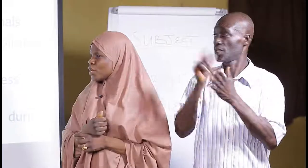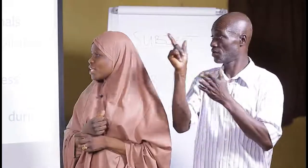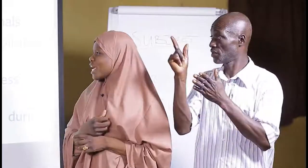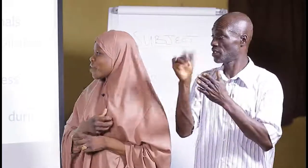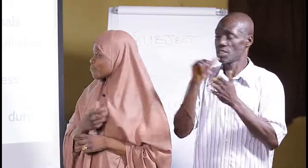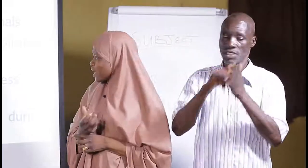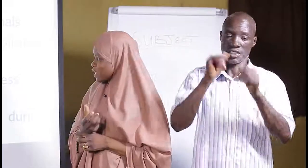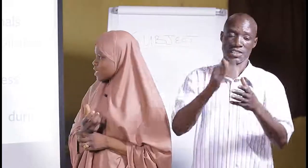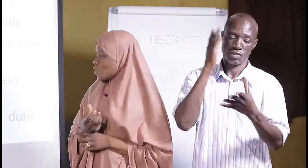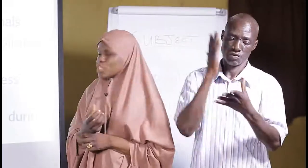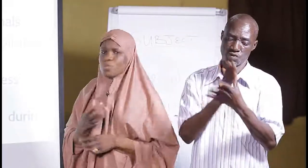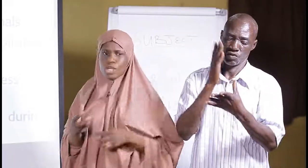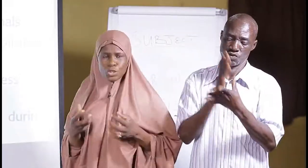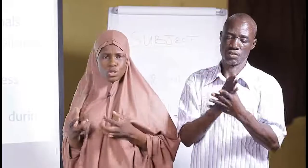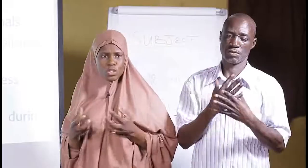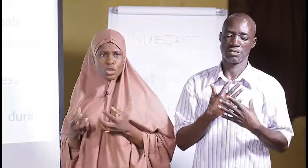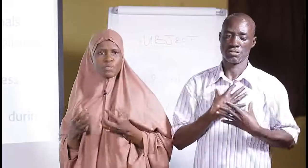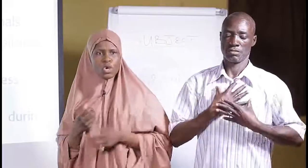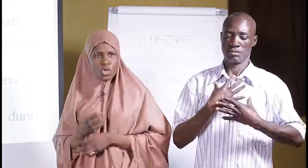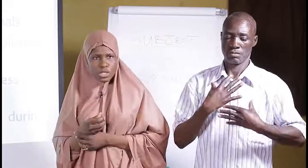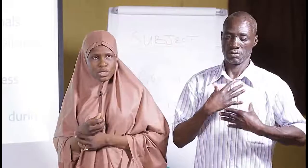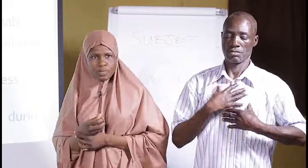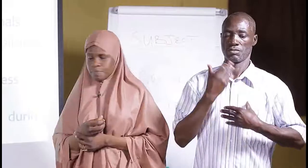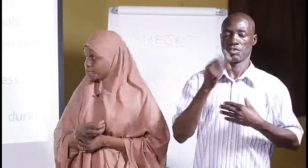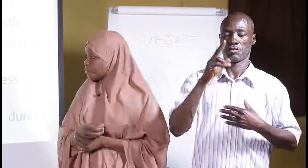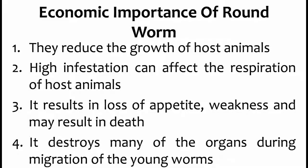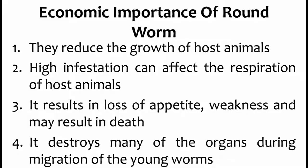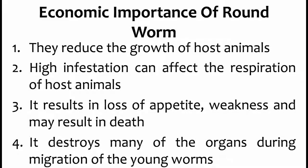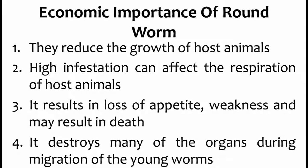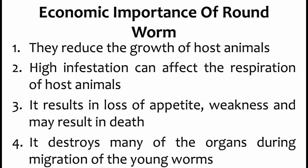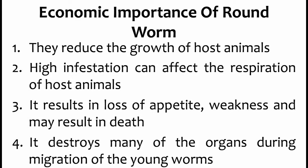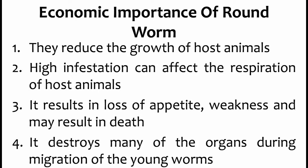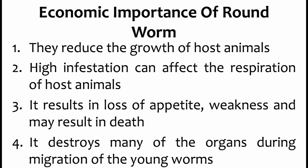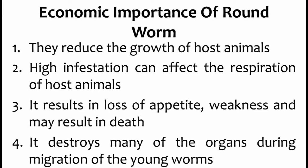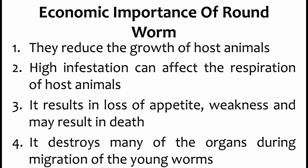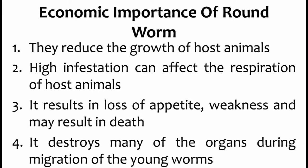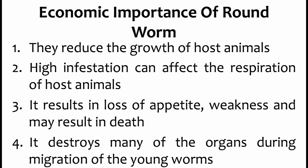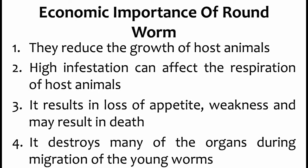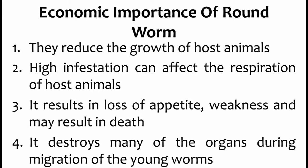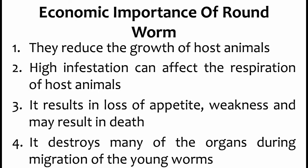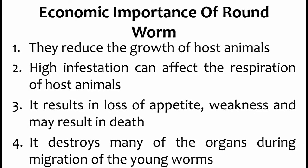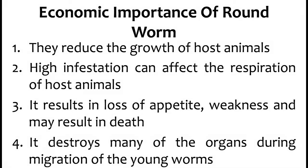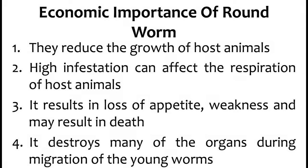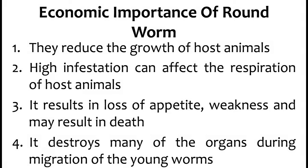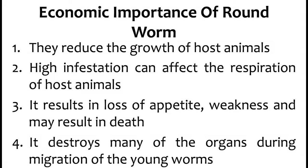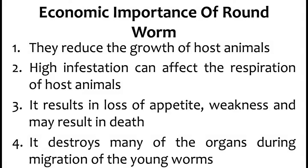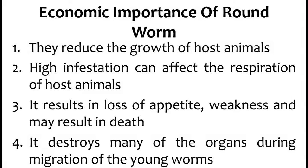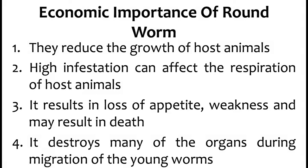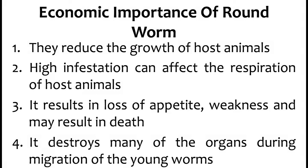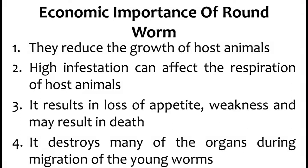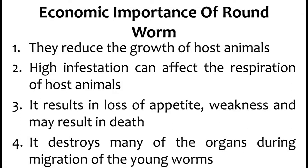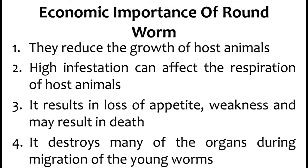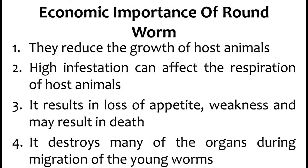roundworm, they affect respiration of the hosts. Number three, it results in loss of